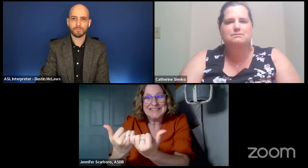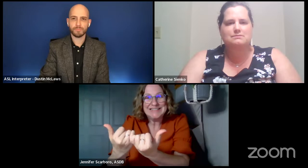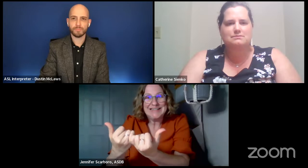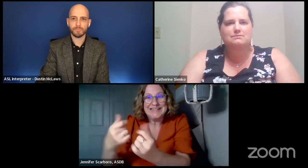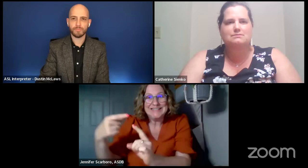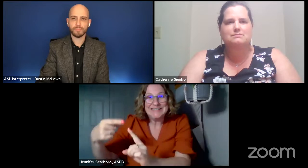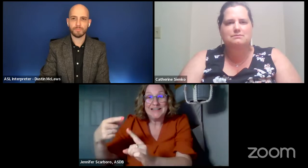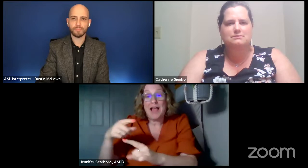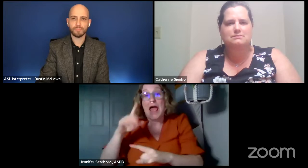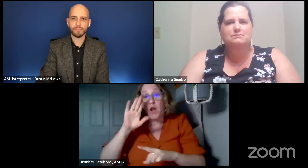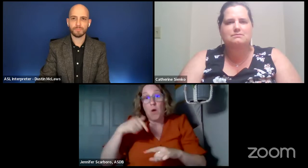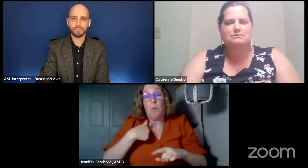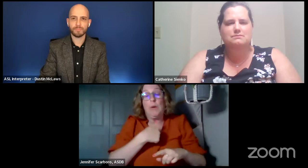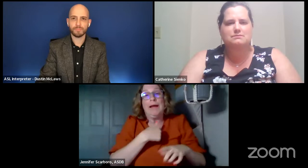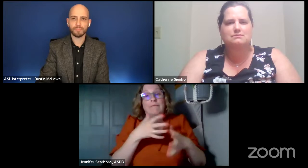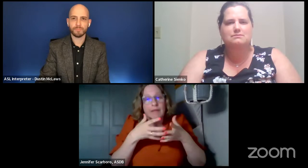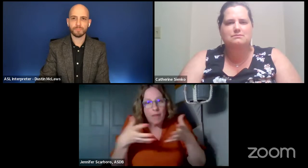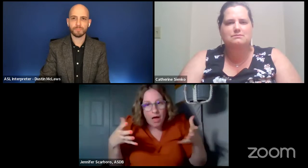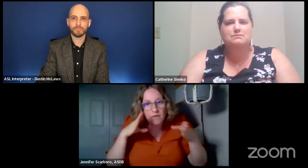interpreting agencies.